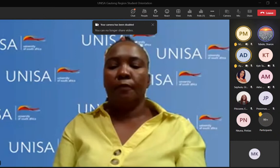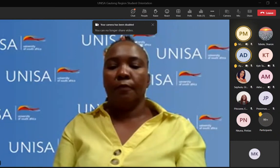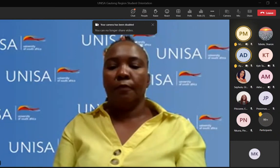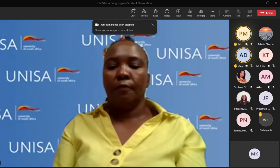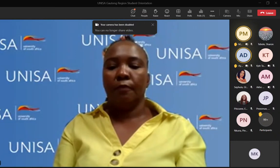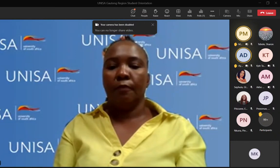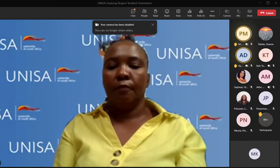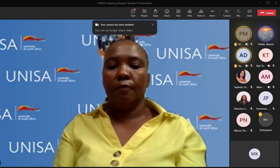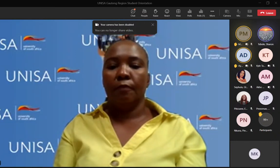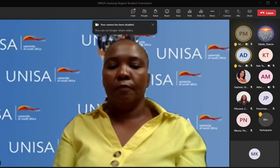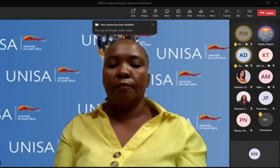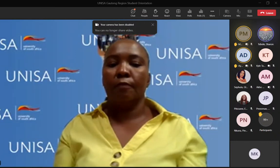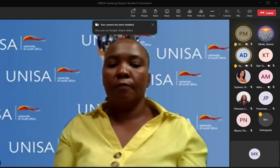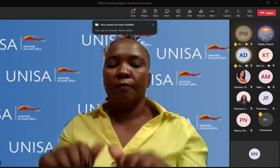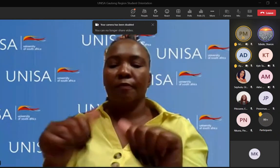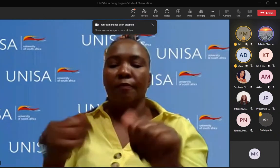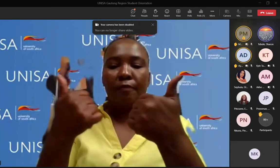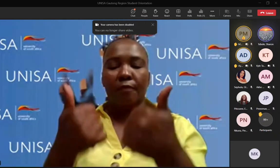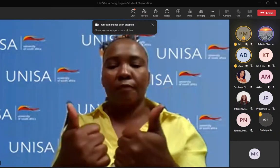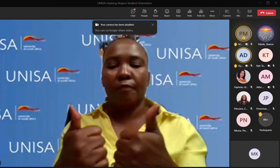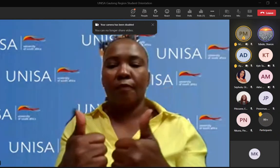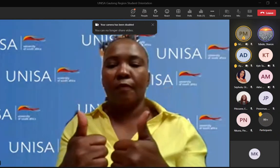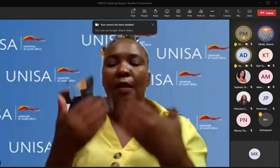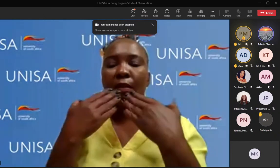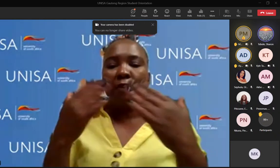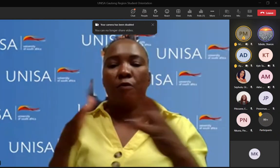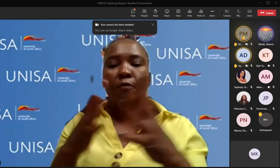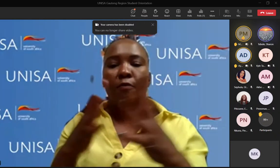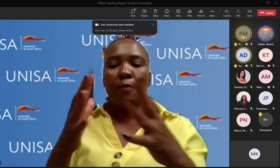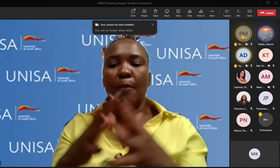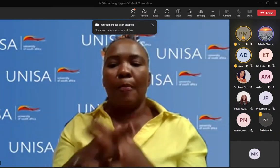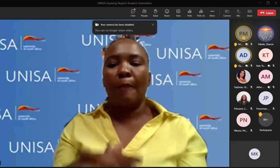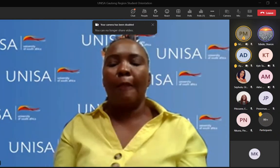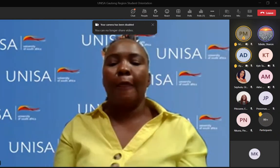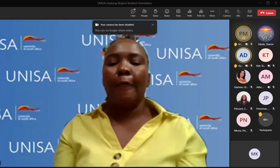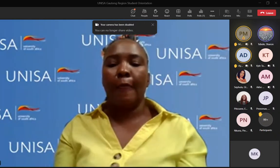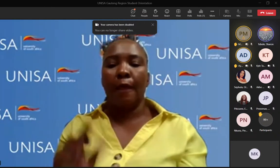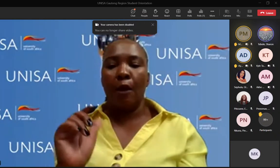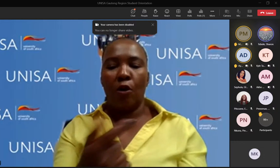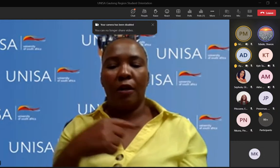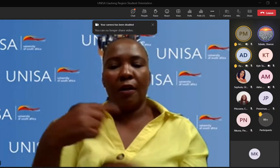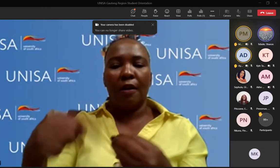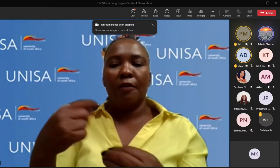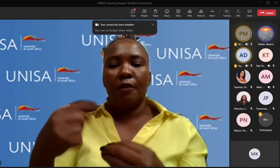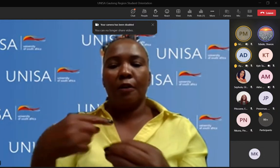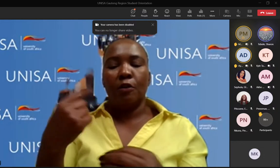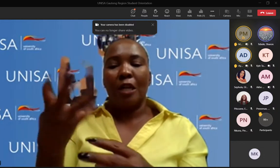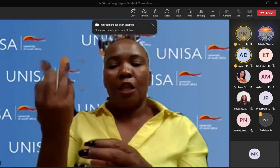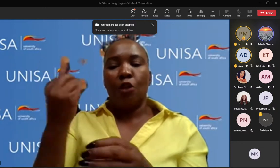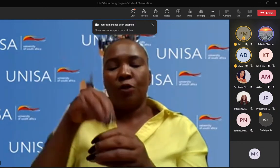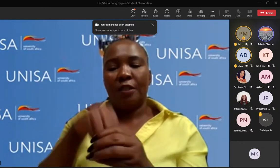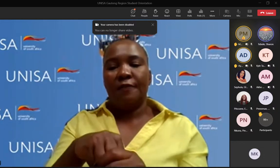all right so thank you so much thank you so much um we are all about inclusivity ah